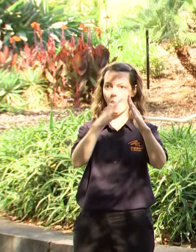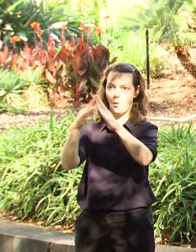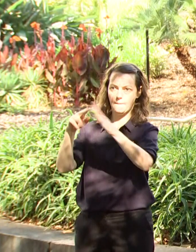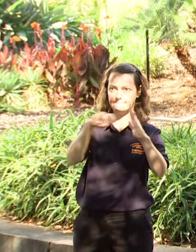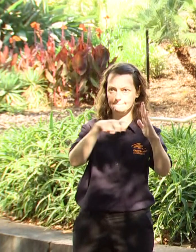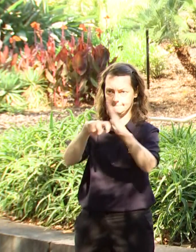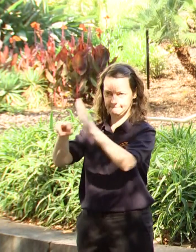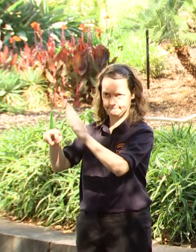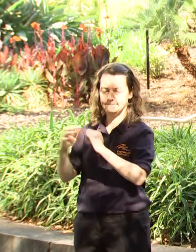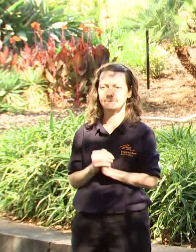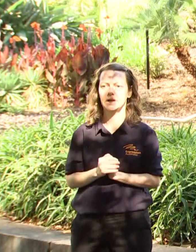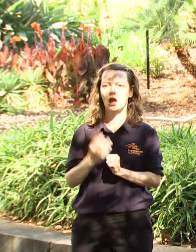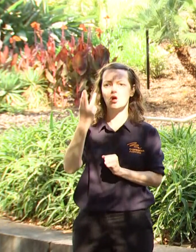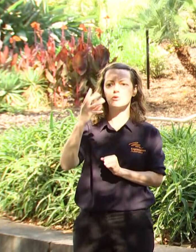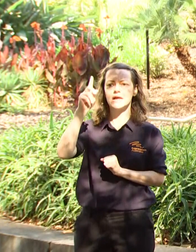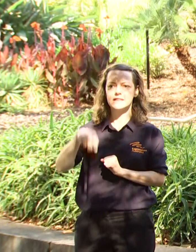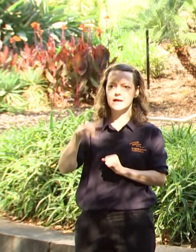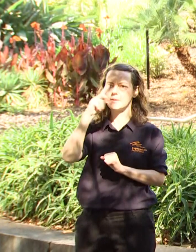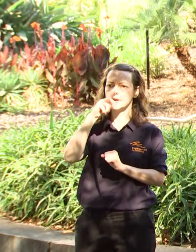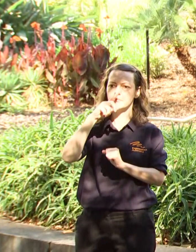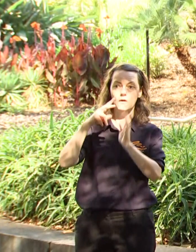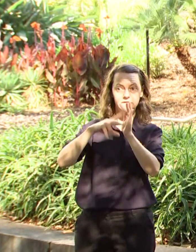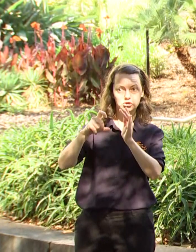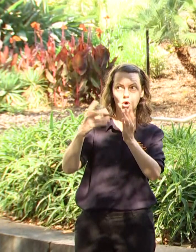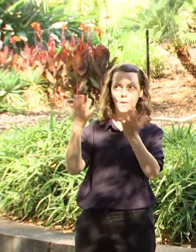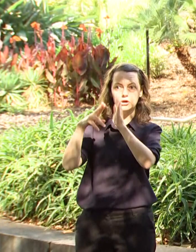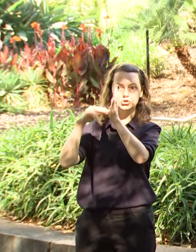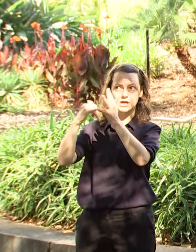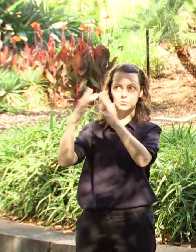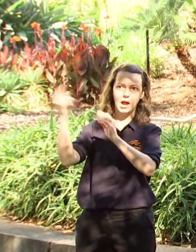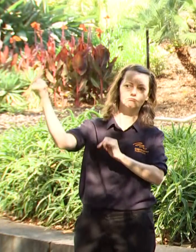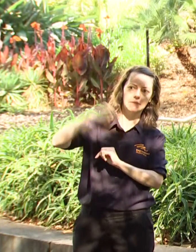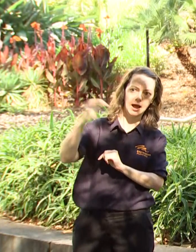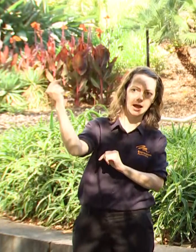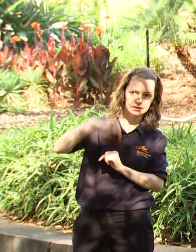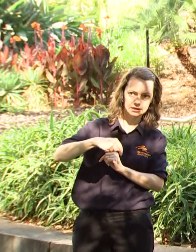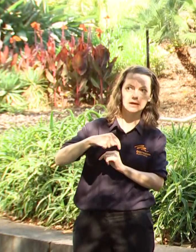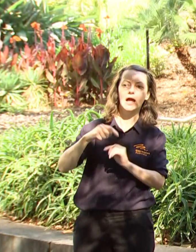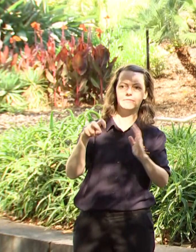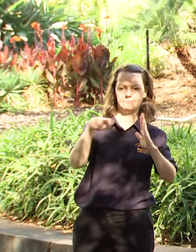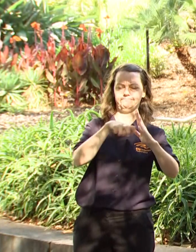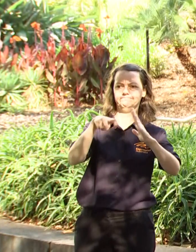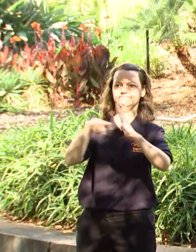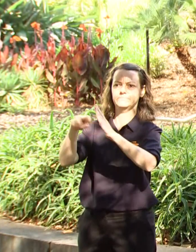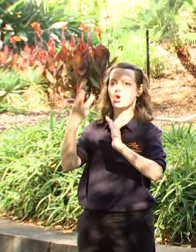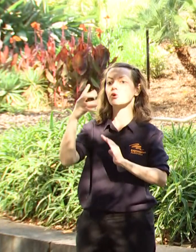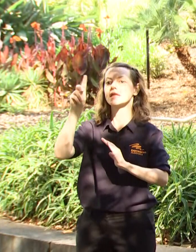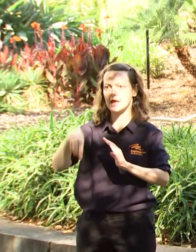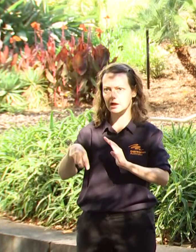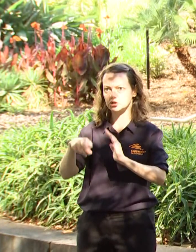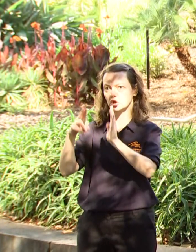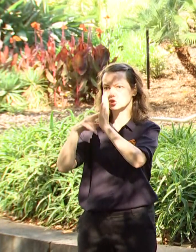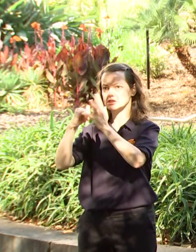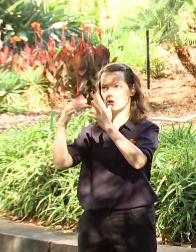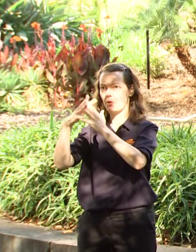in Victoria who hold permits and are here perfectly lawfully, but they're quarantining at home, and that's very important, and we're very